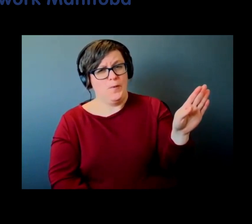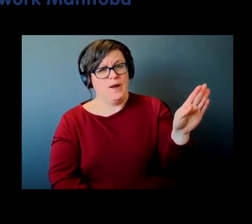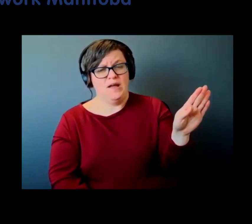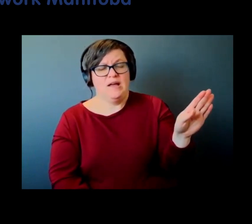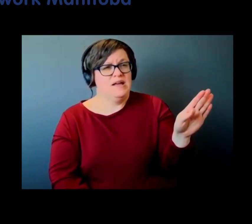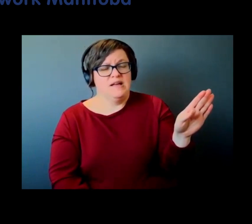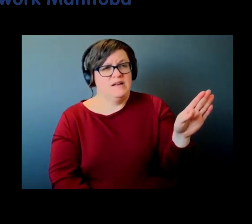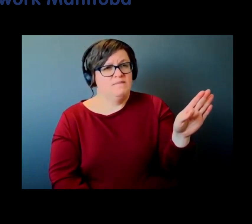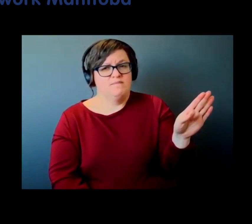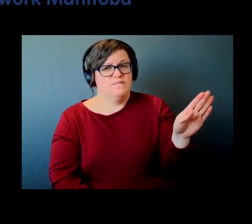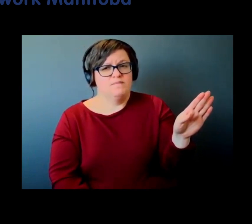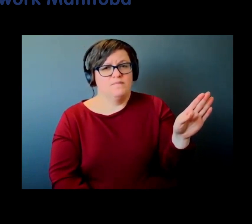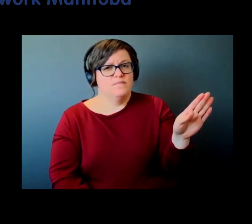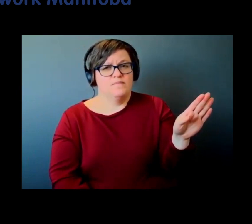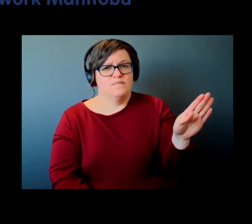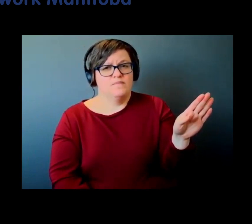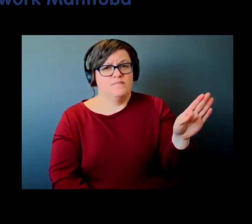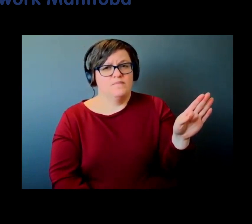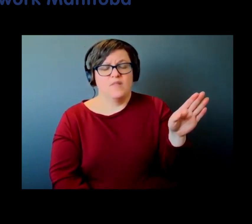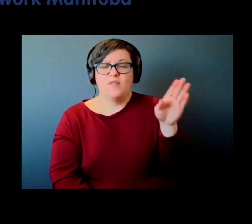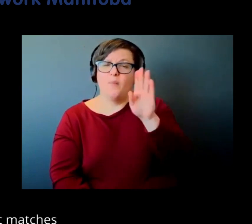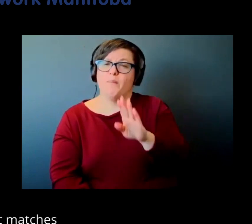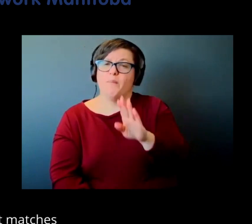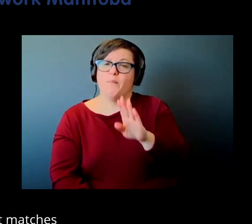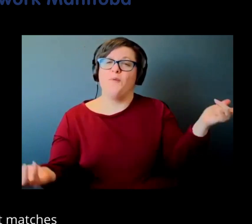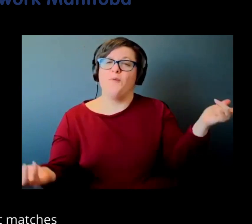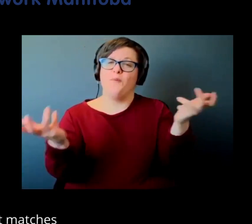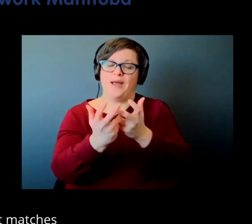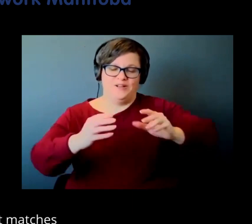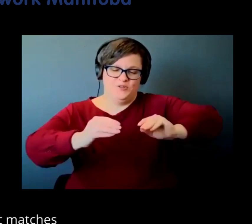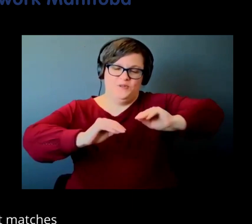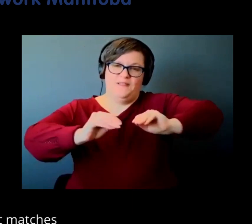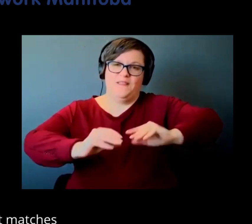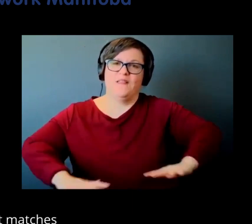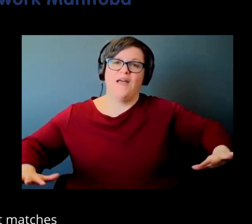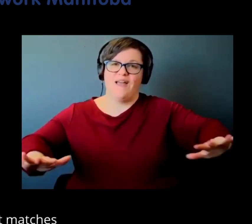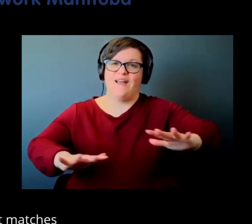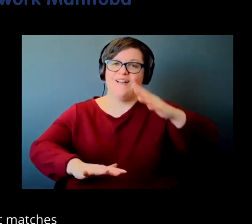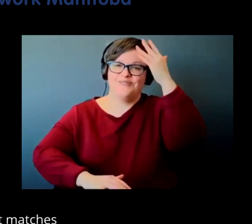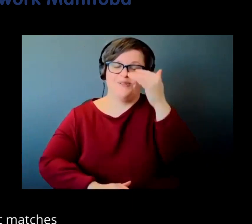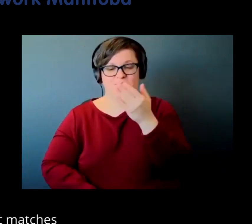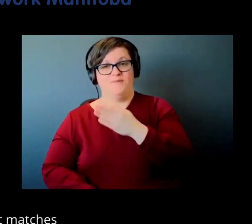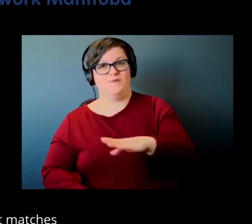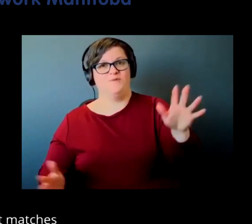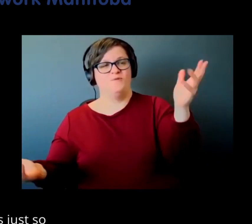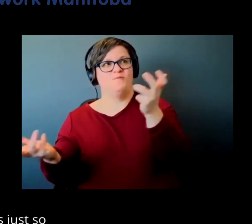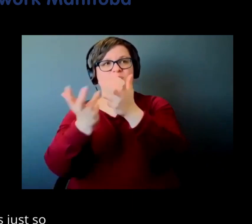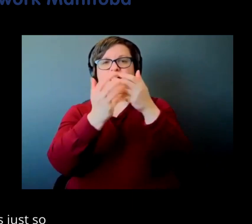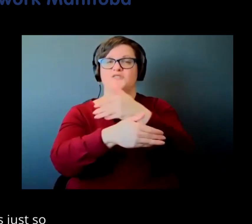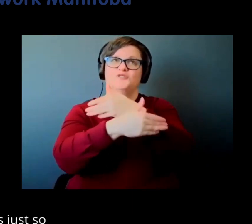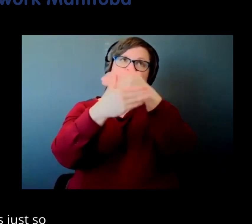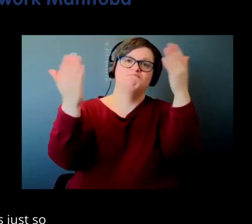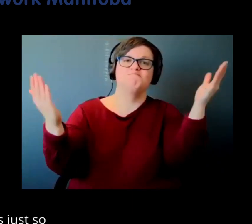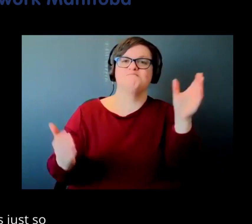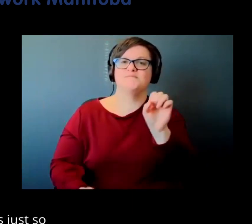it really it melds into the landscape too, just because it matches the blue of the sky. And